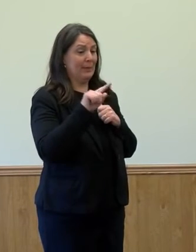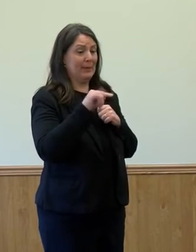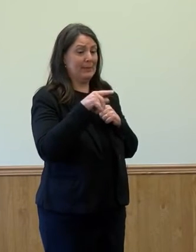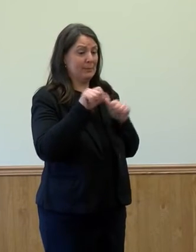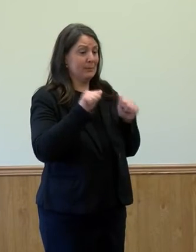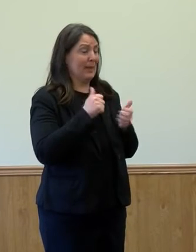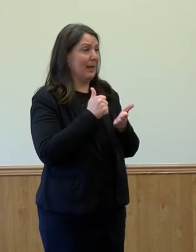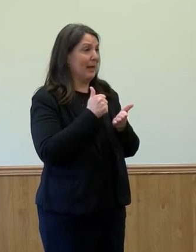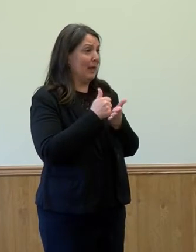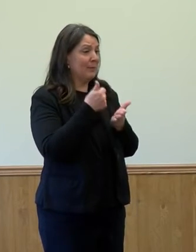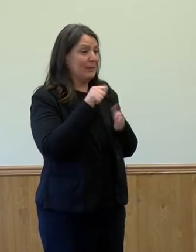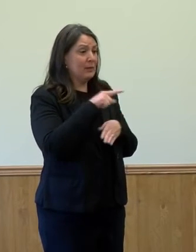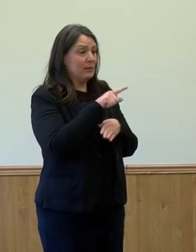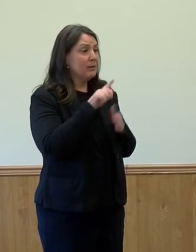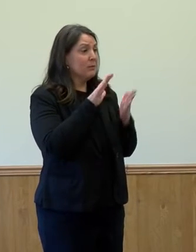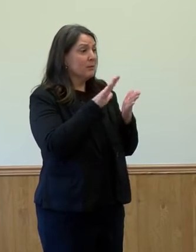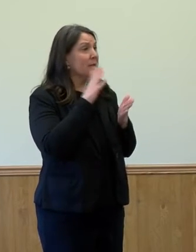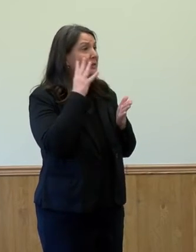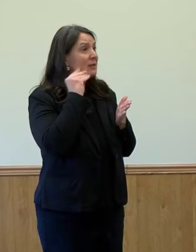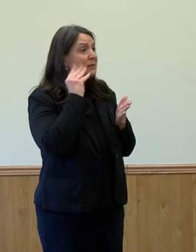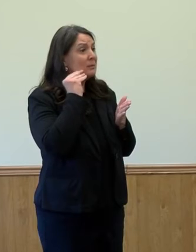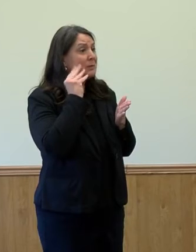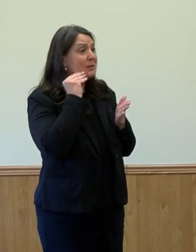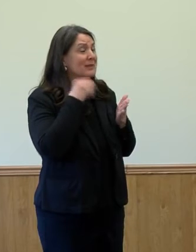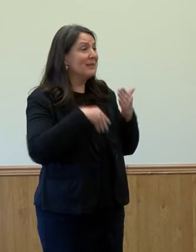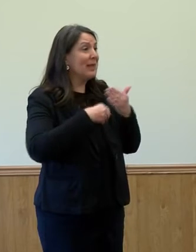anyone experiencing added stress this time of year.